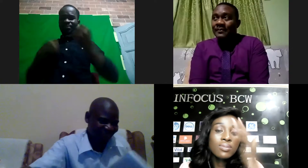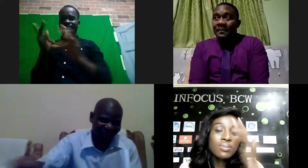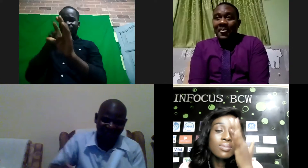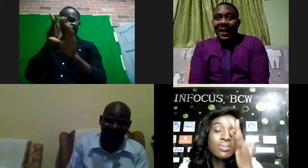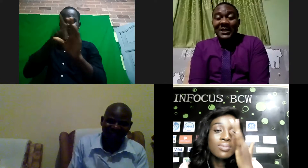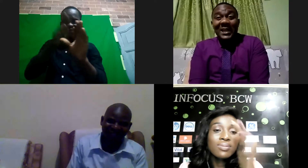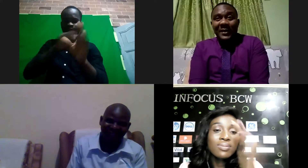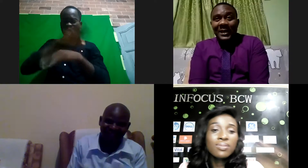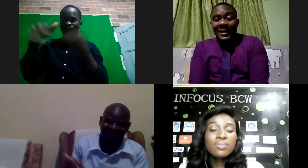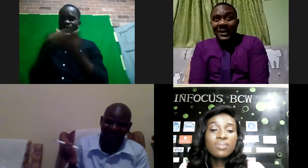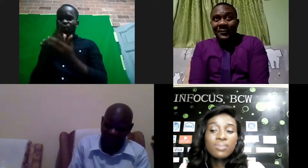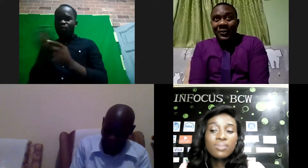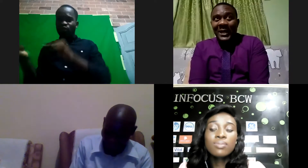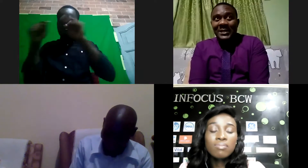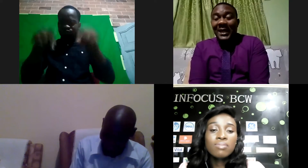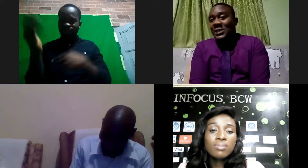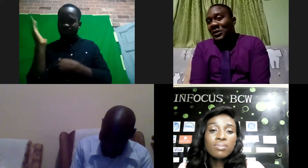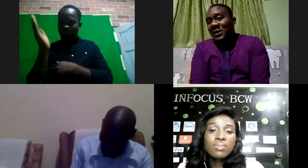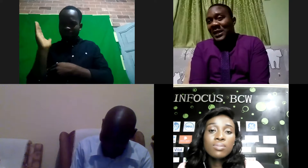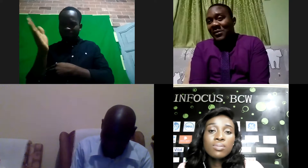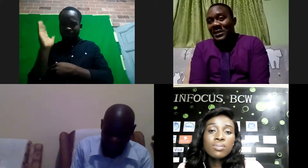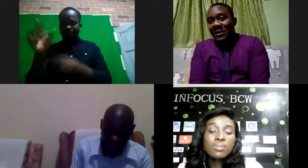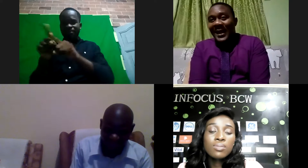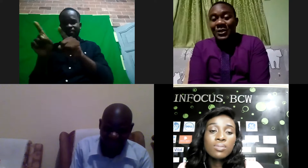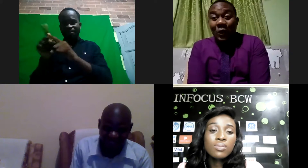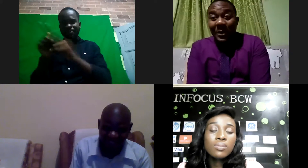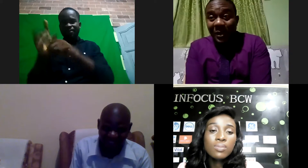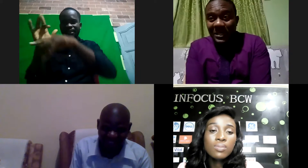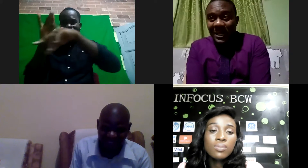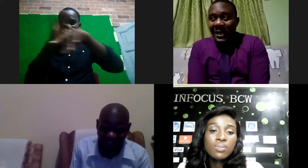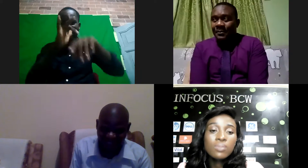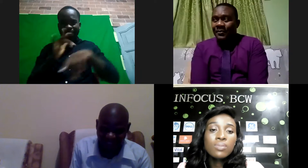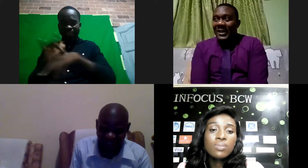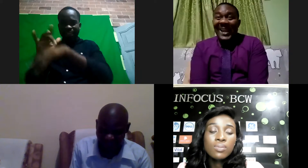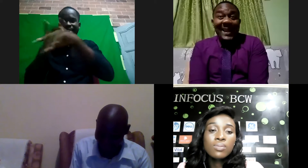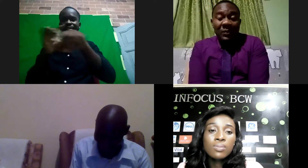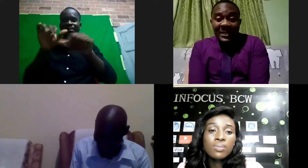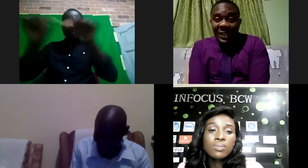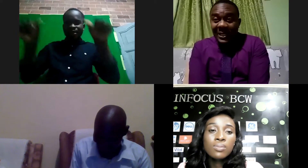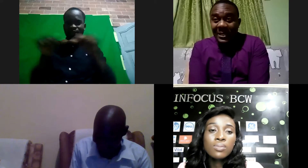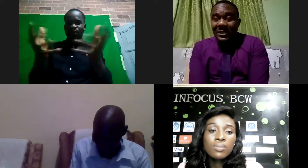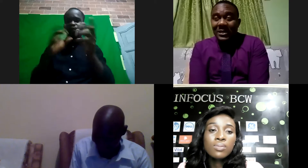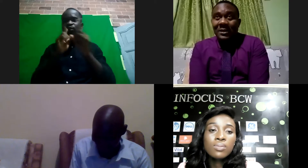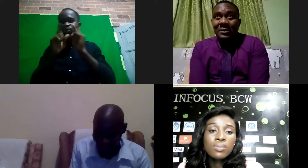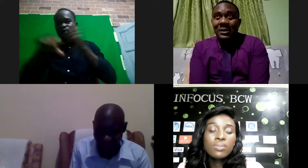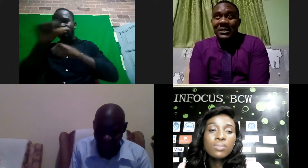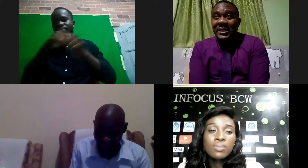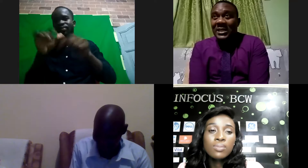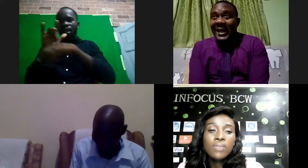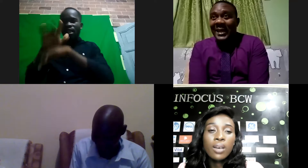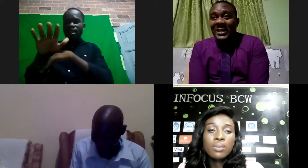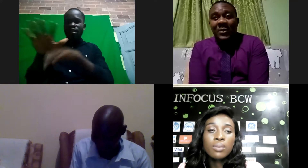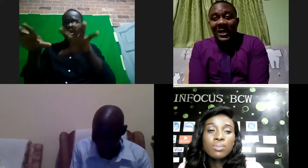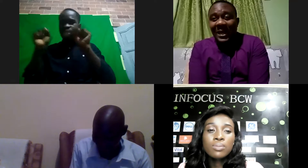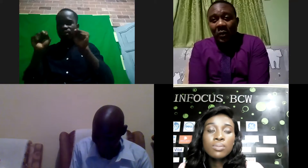who delivered, they've really touched on areas I would like to talk about. Early acquisition, just